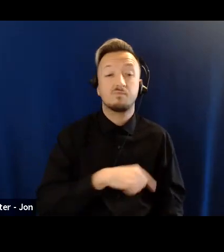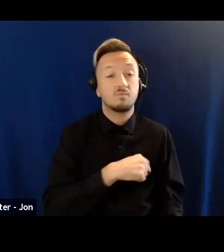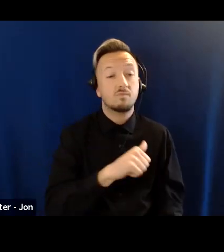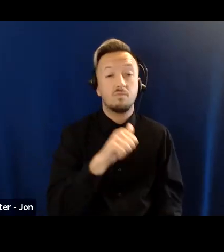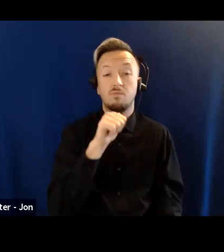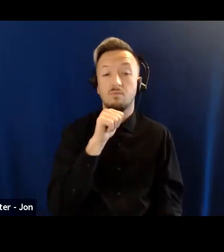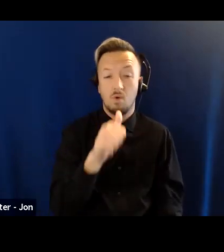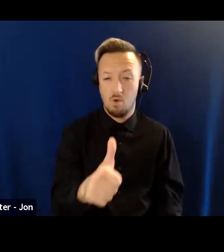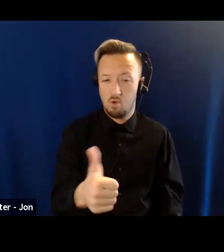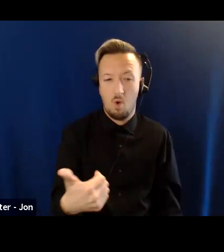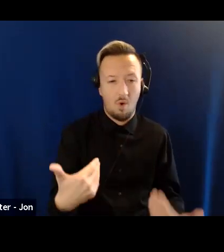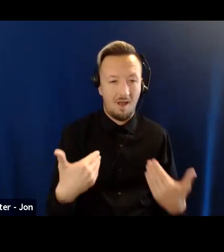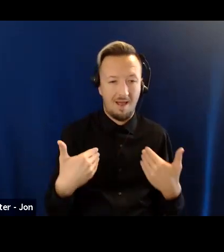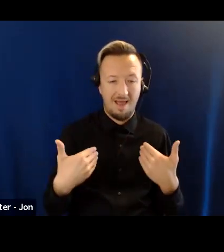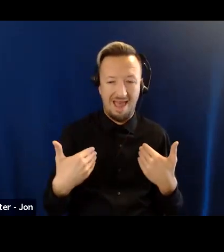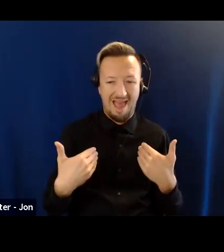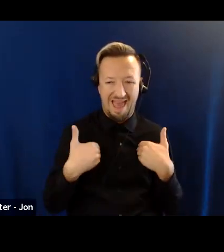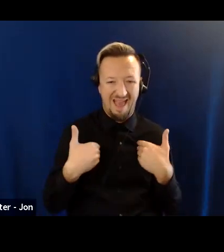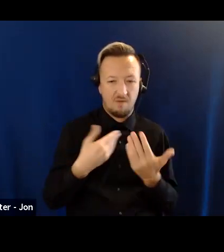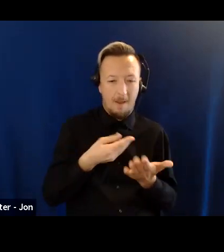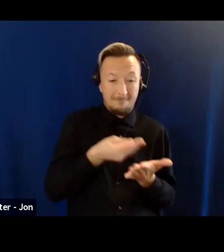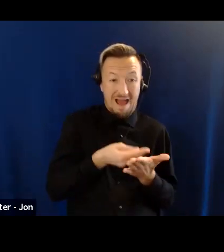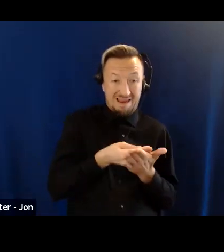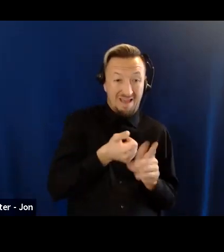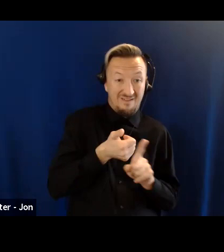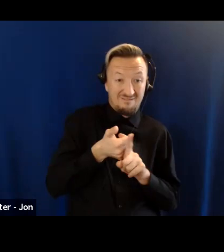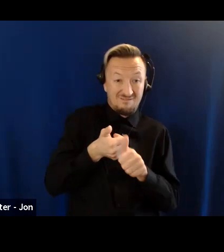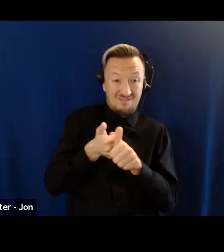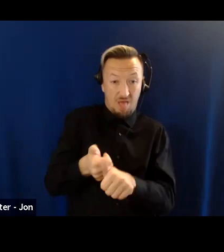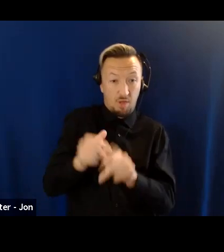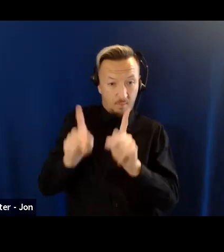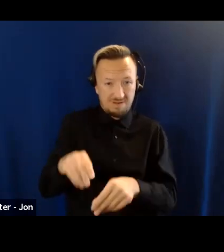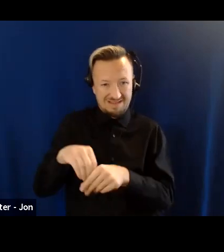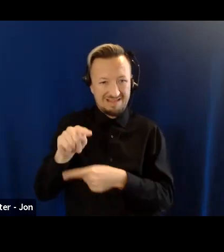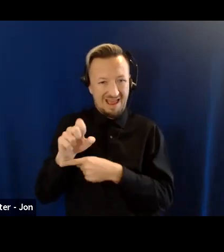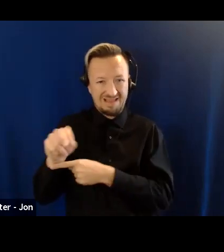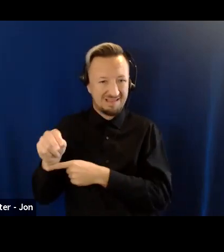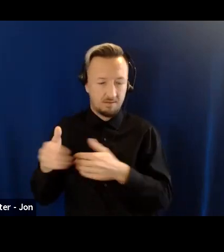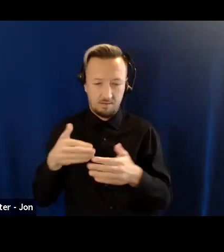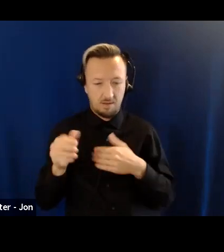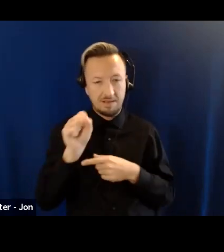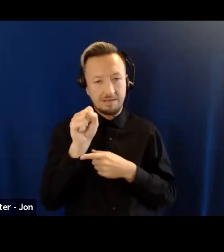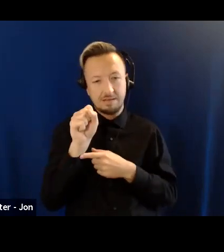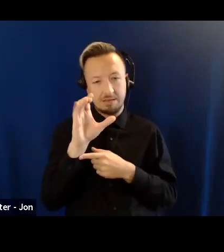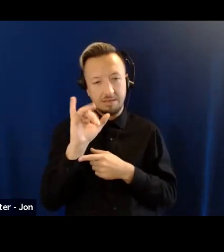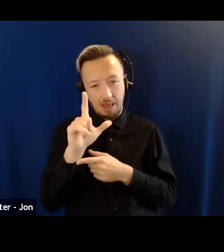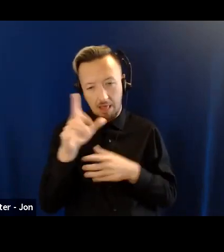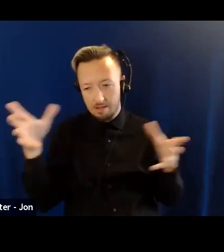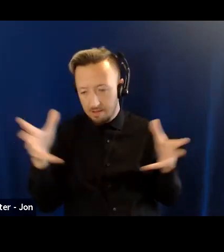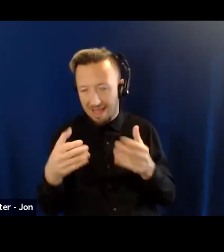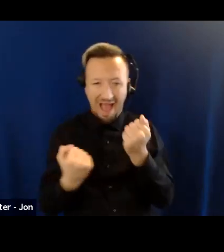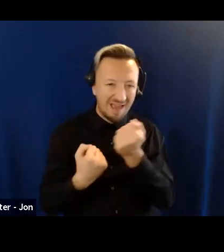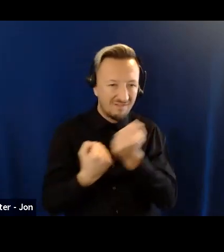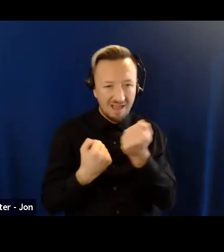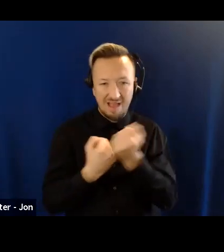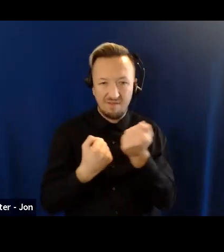have money follows the person here in Tennessee. No matter how much our CILs joined together and advocated about it, we joined